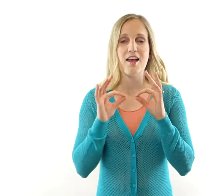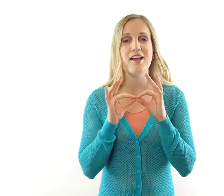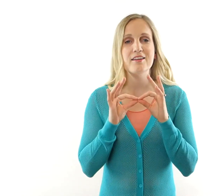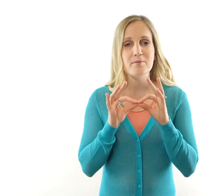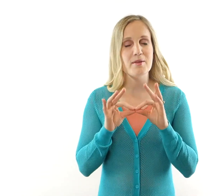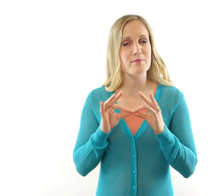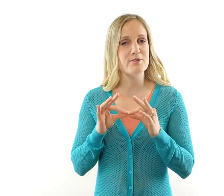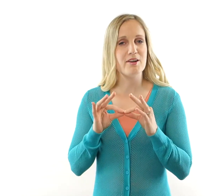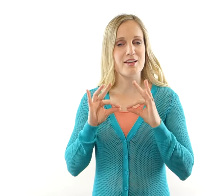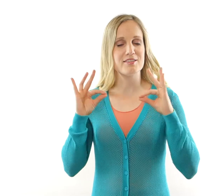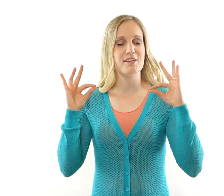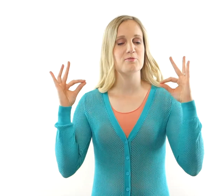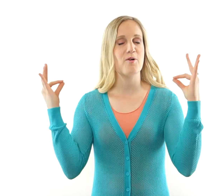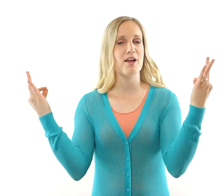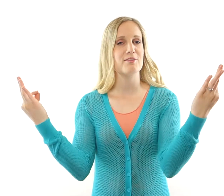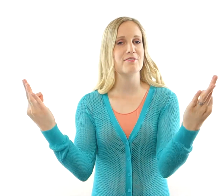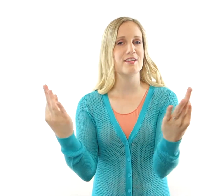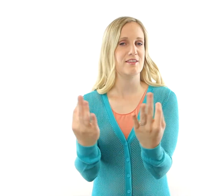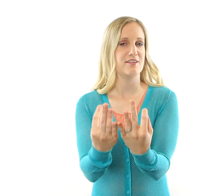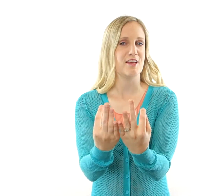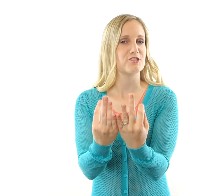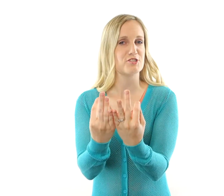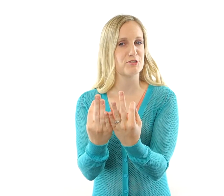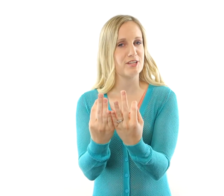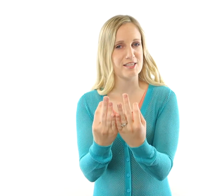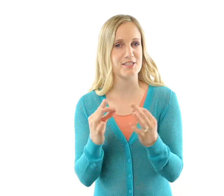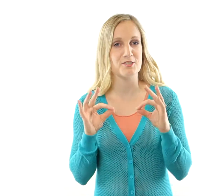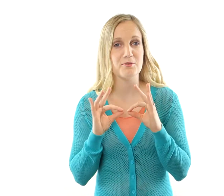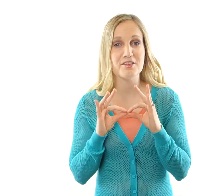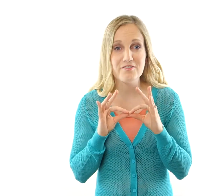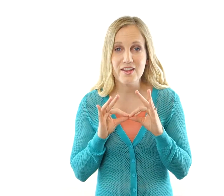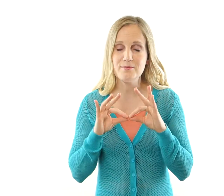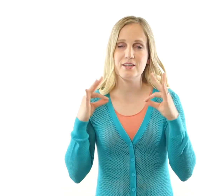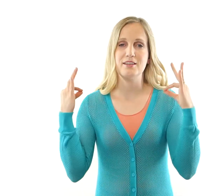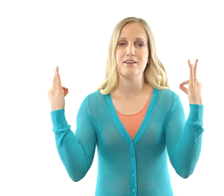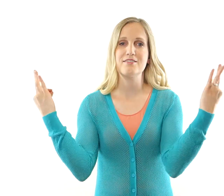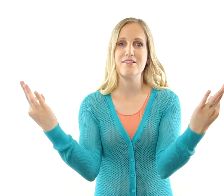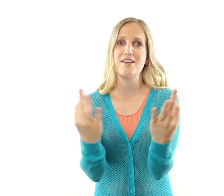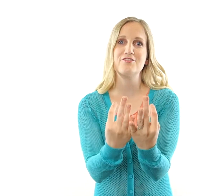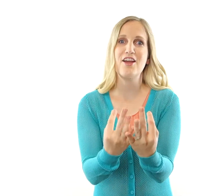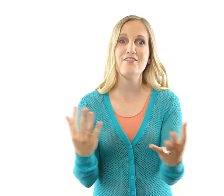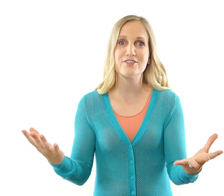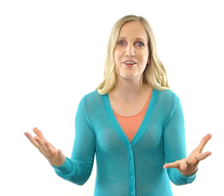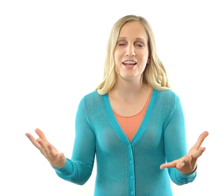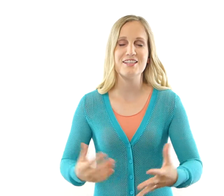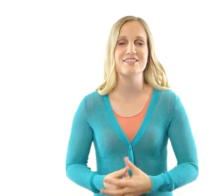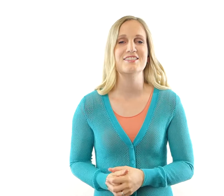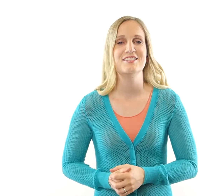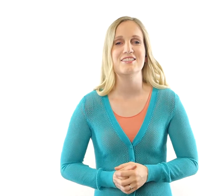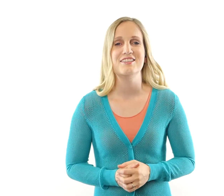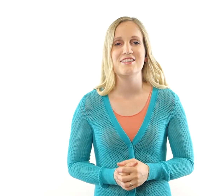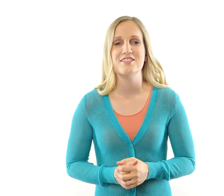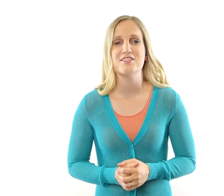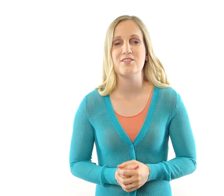And maybe you can ask the kids why you think that a circle has to do with family, because it lasts forever, right?